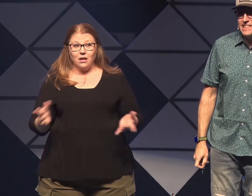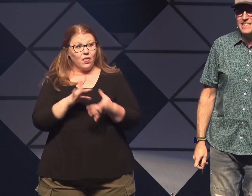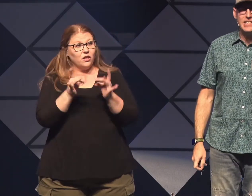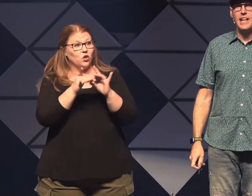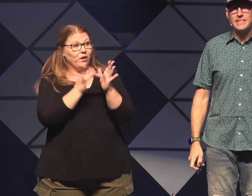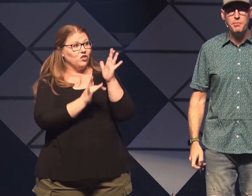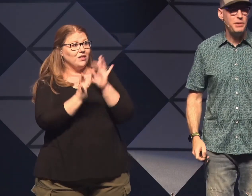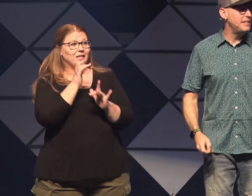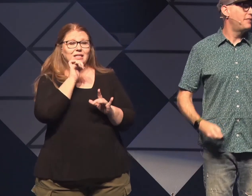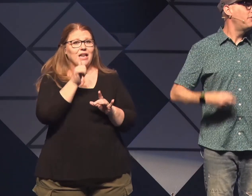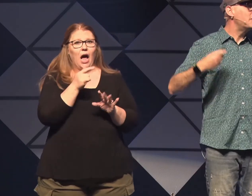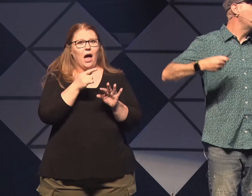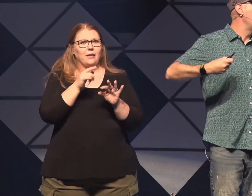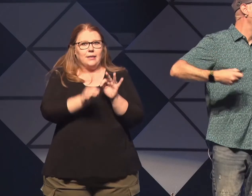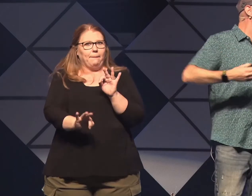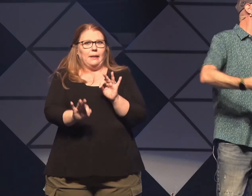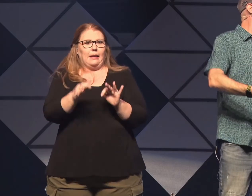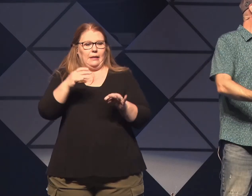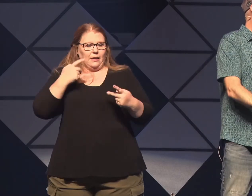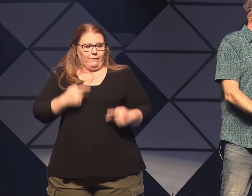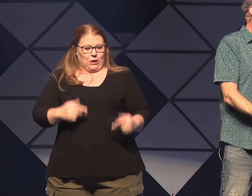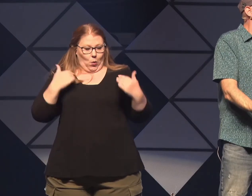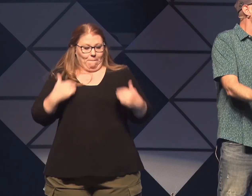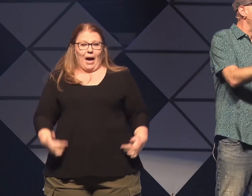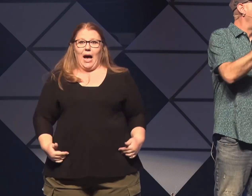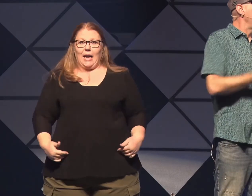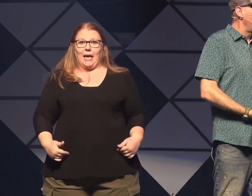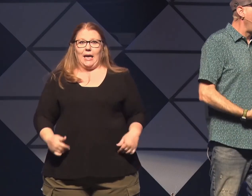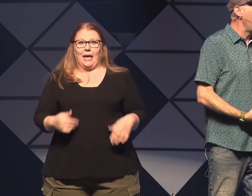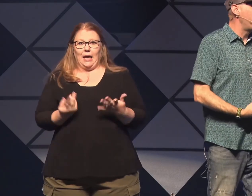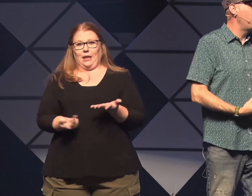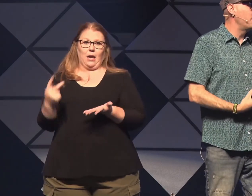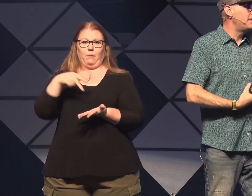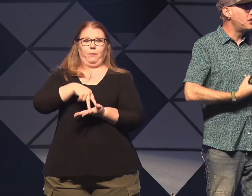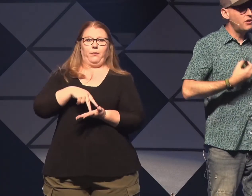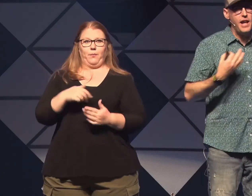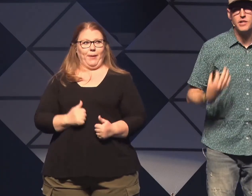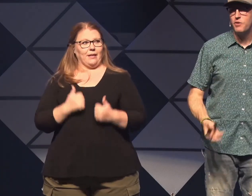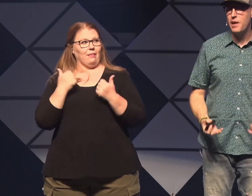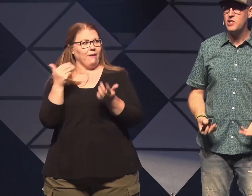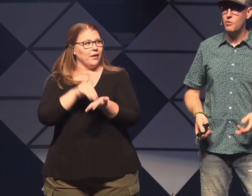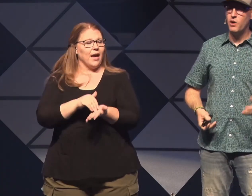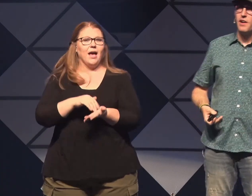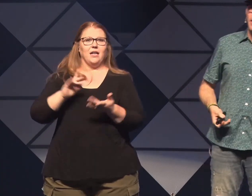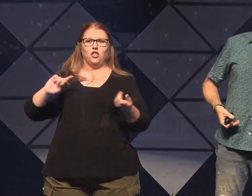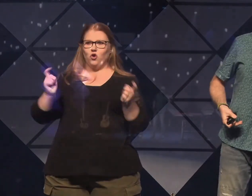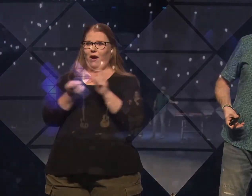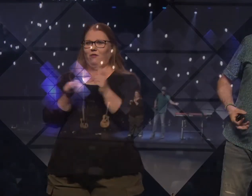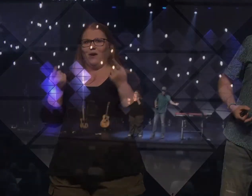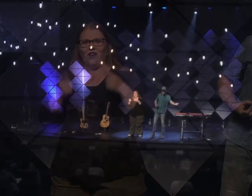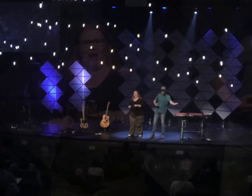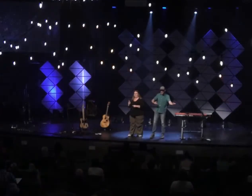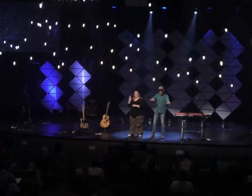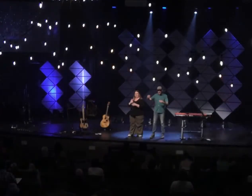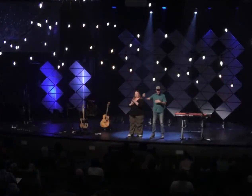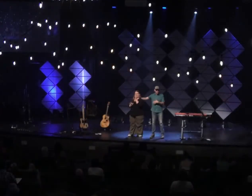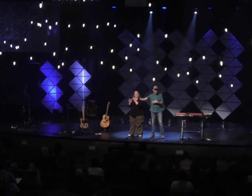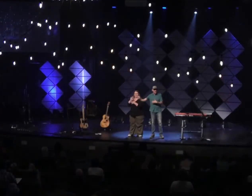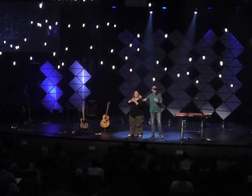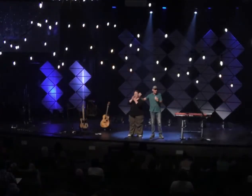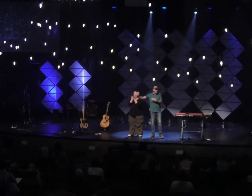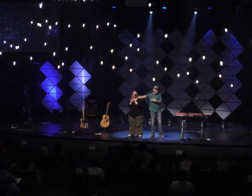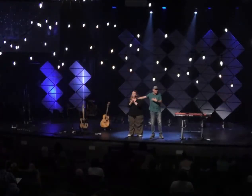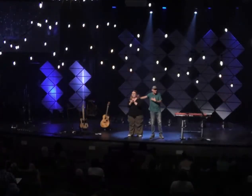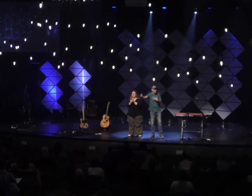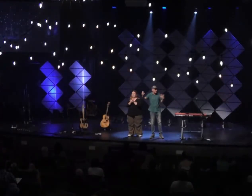of Jesus is not simply this physical body that comes back to life. There was this transformation where the historical Jesus becomes